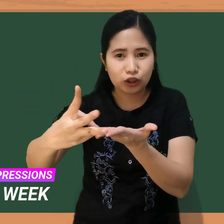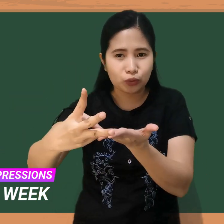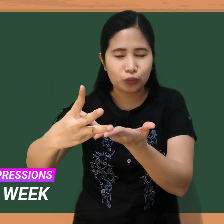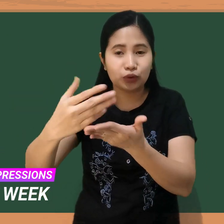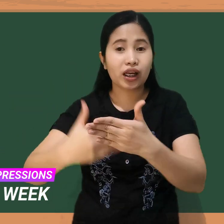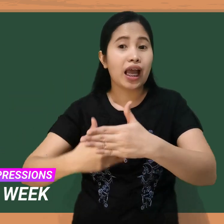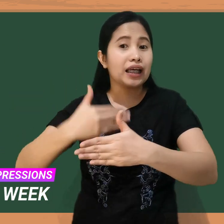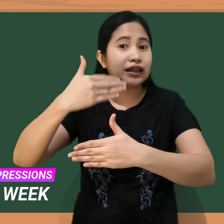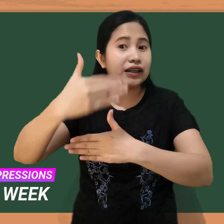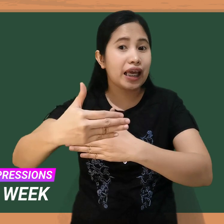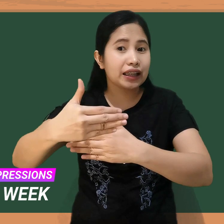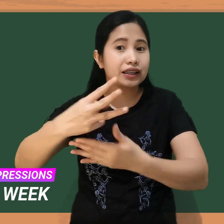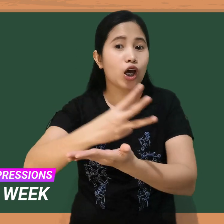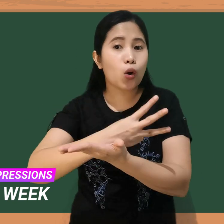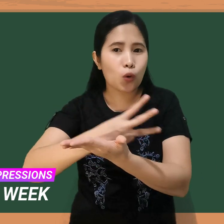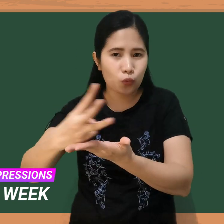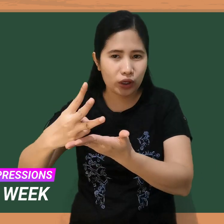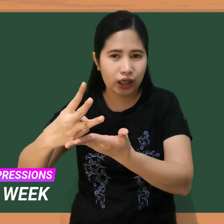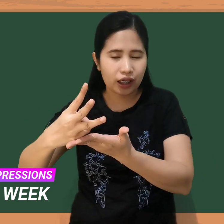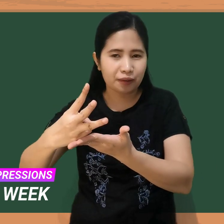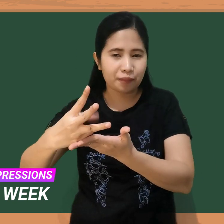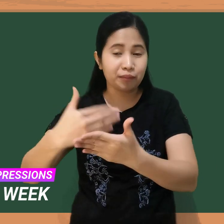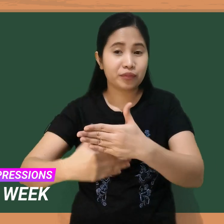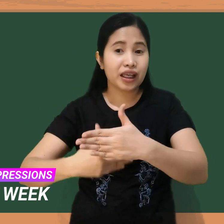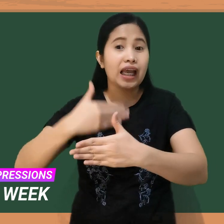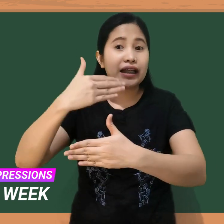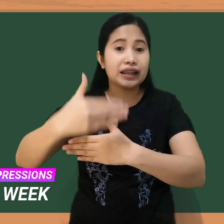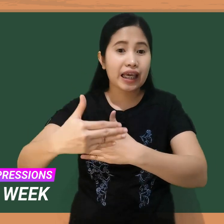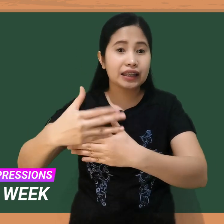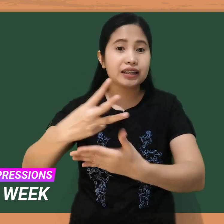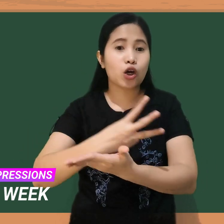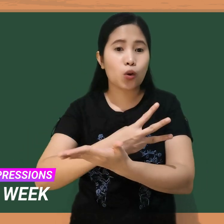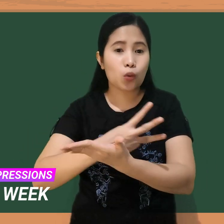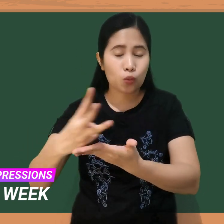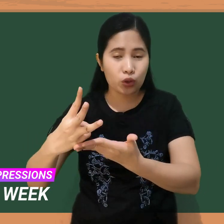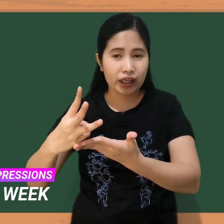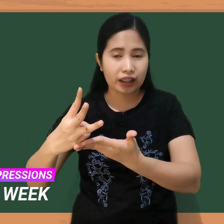W. Next week. Next week.